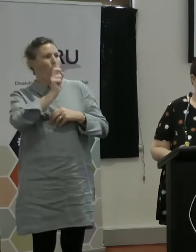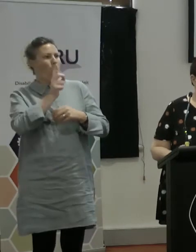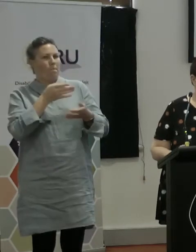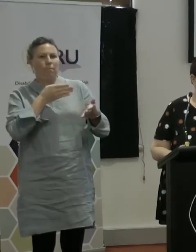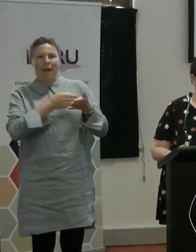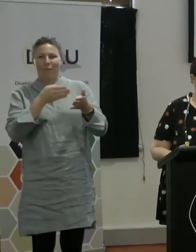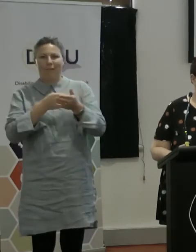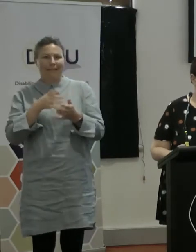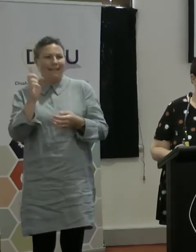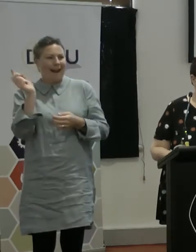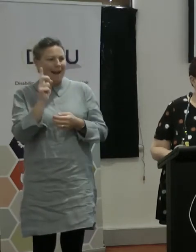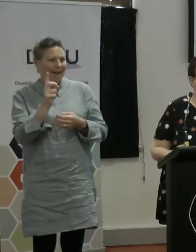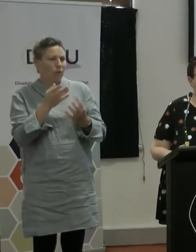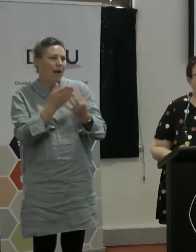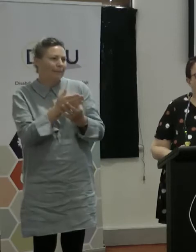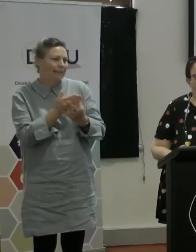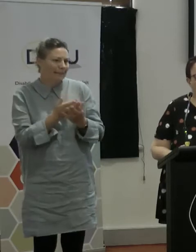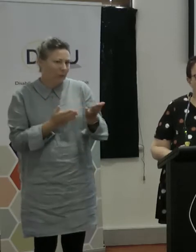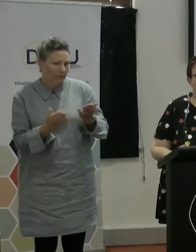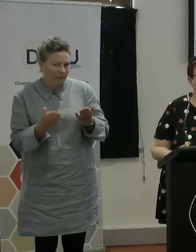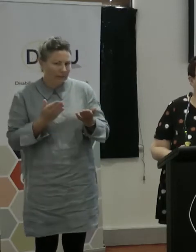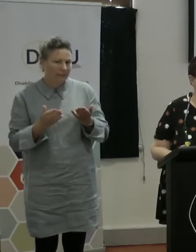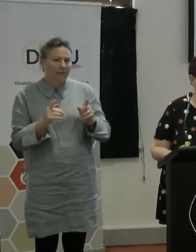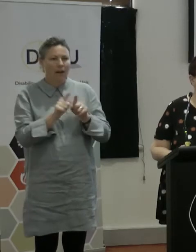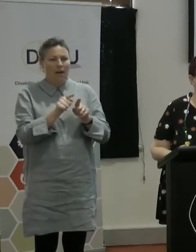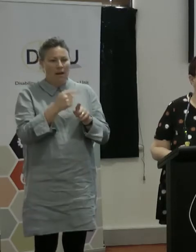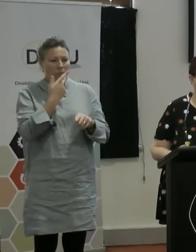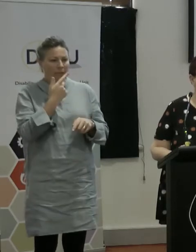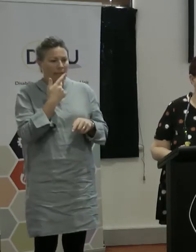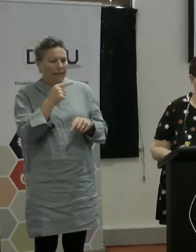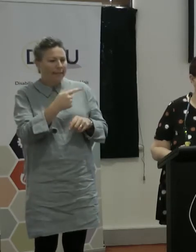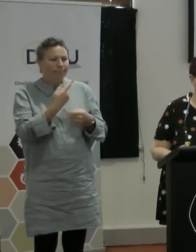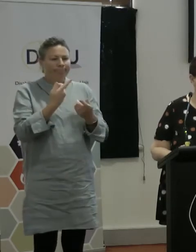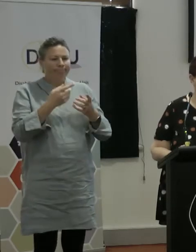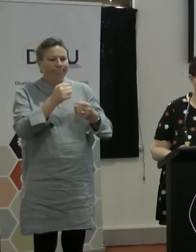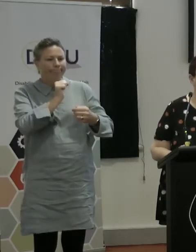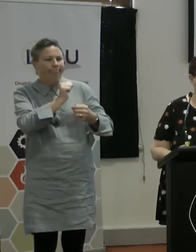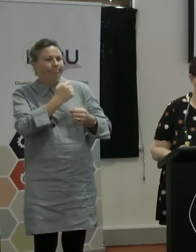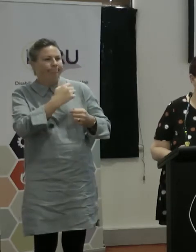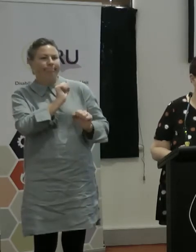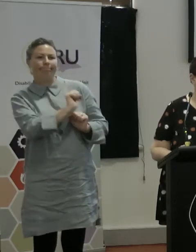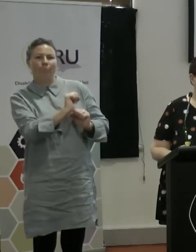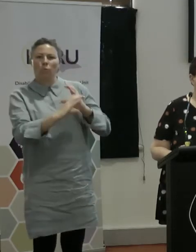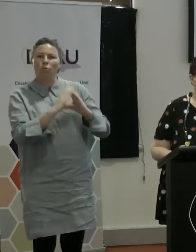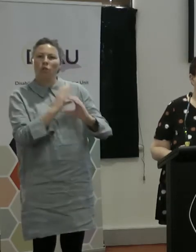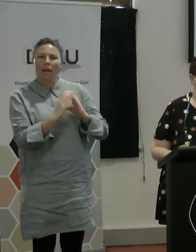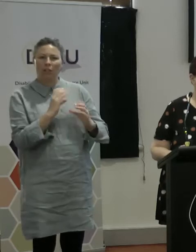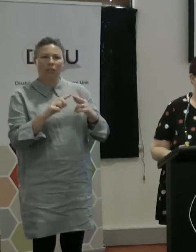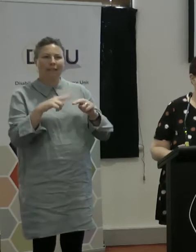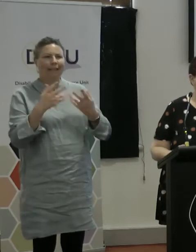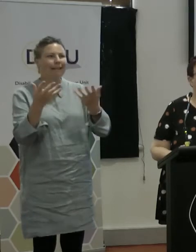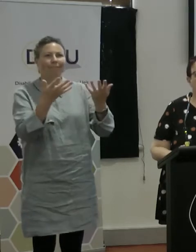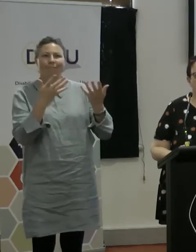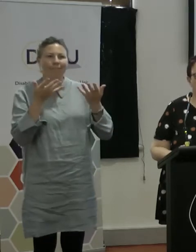accessing the services? So if a person has particular communication needs and they're not addressed and not